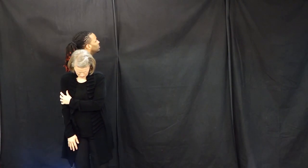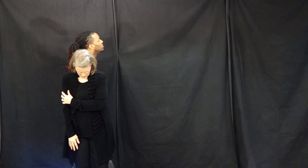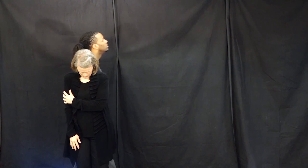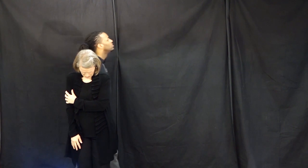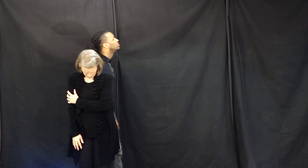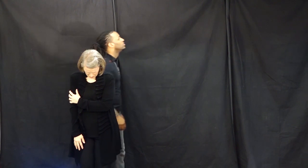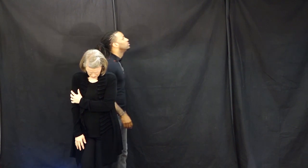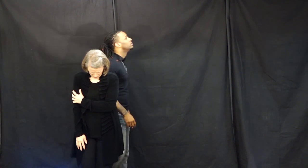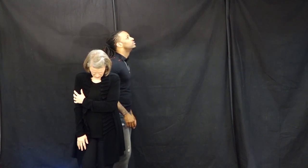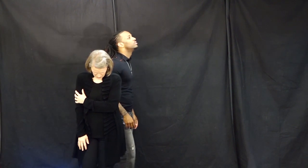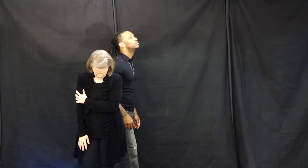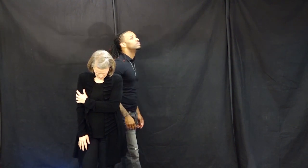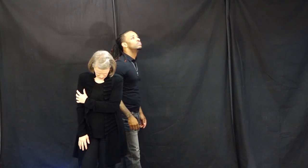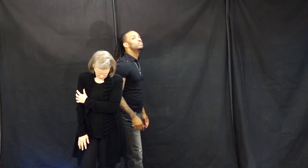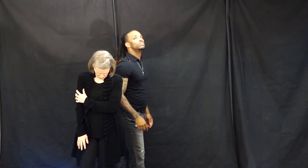Stay alive.